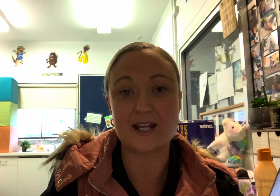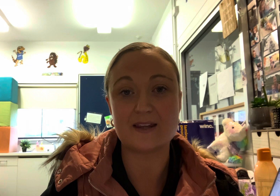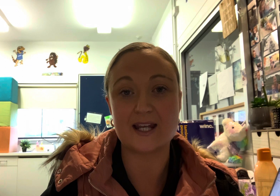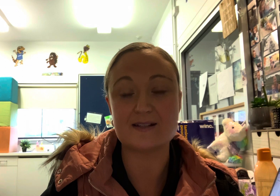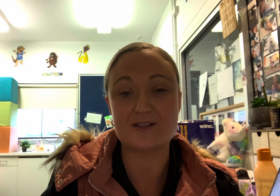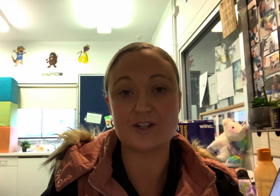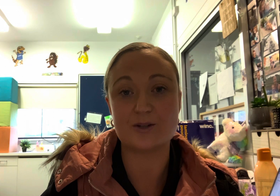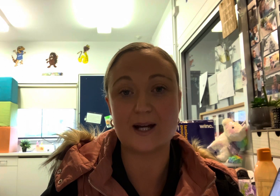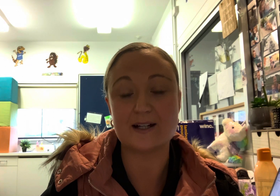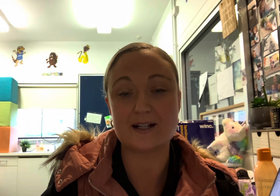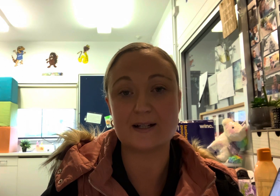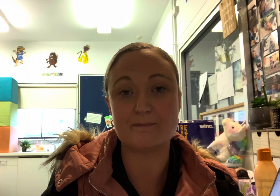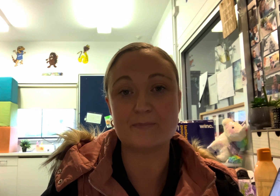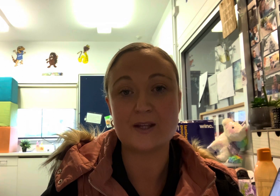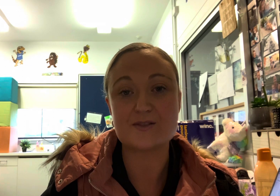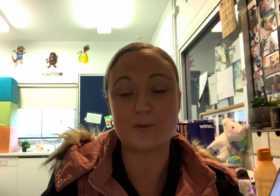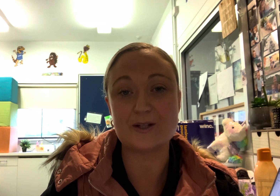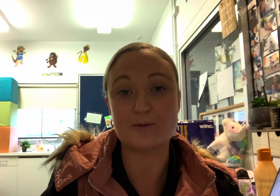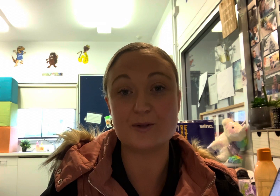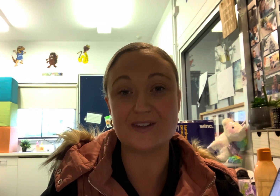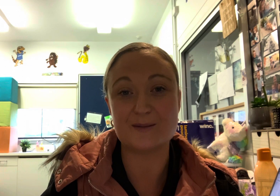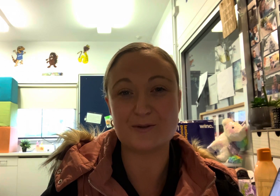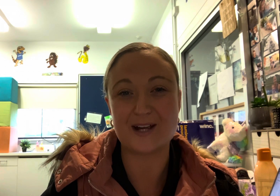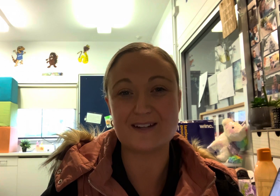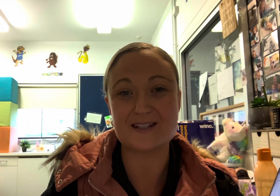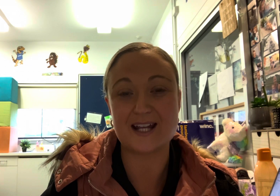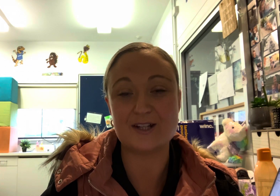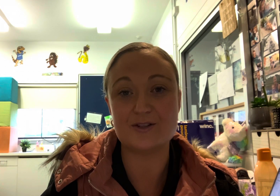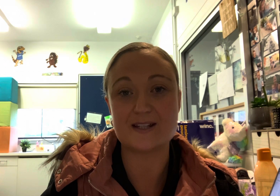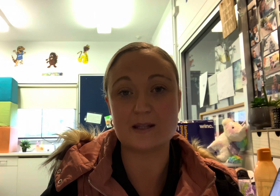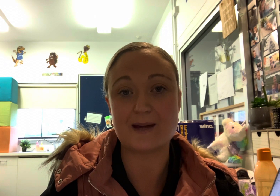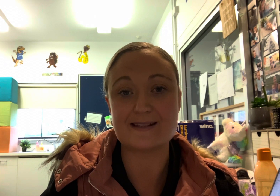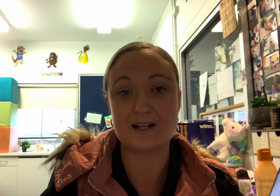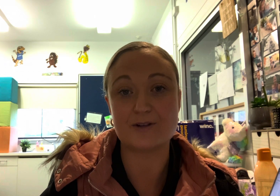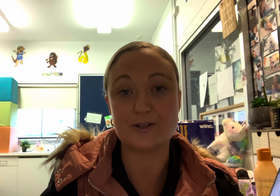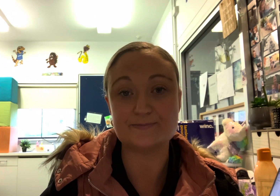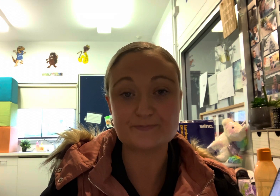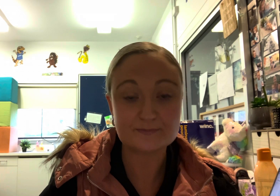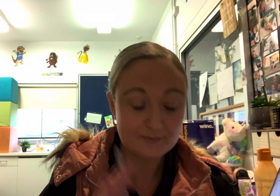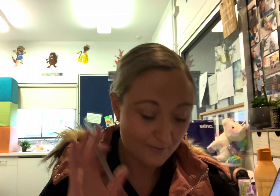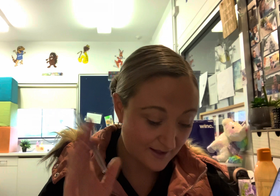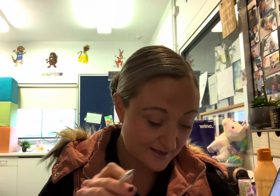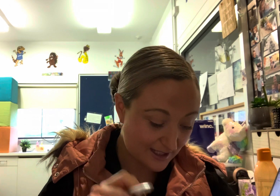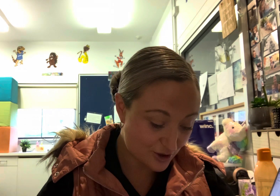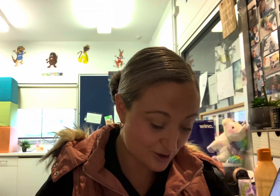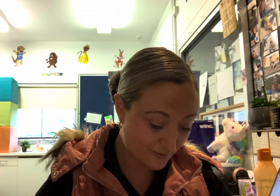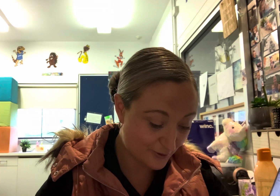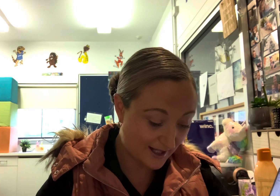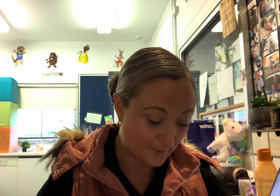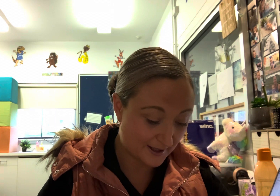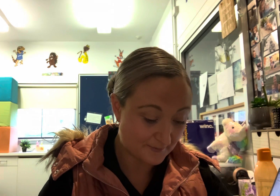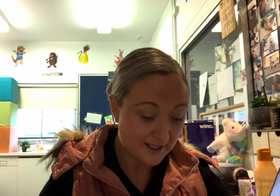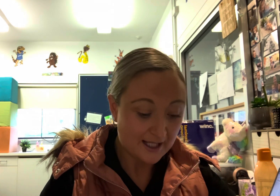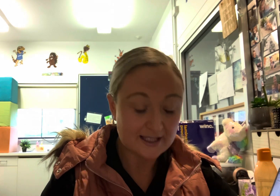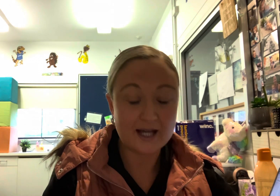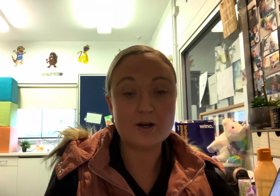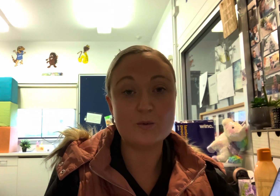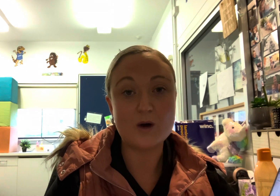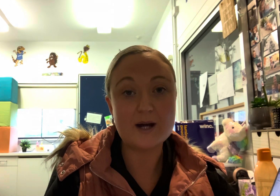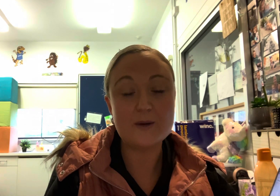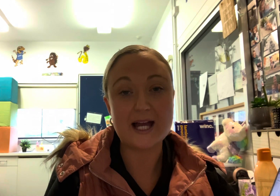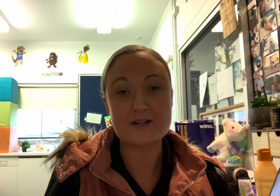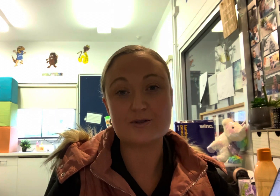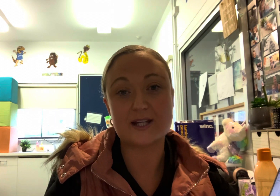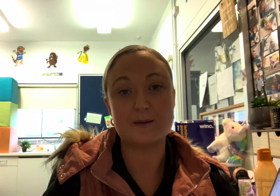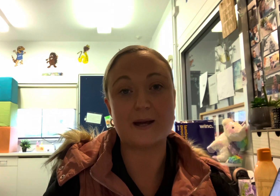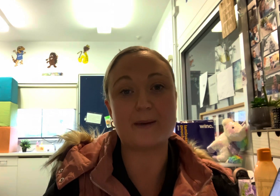manner that is secure, so we're not moving them around and using them as our own. Stay tuned for that one. Now,